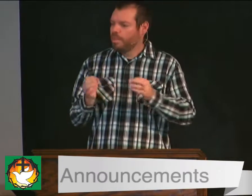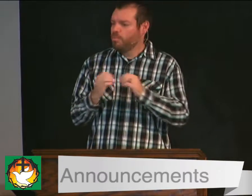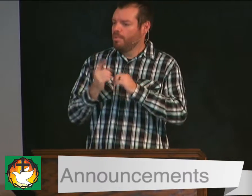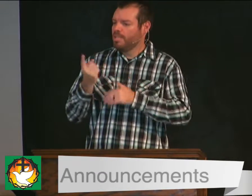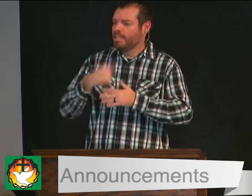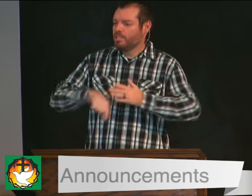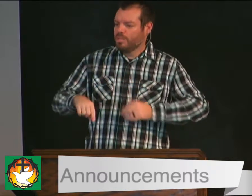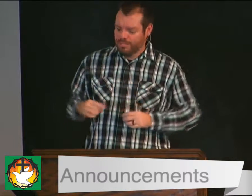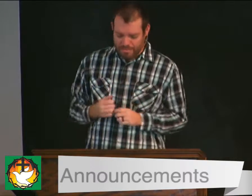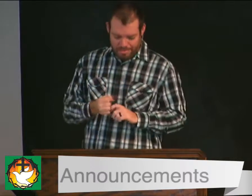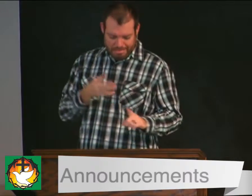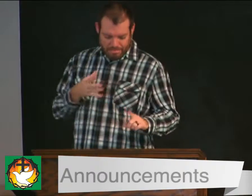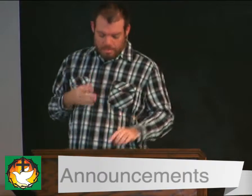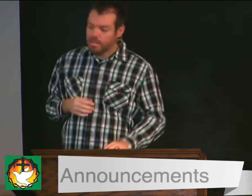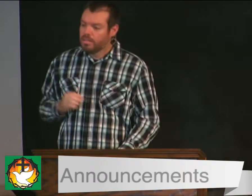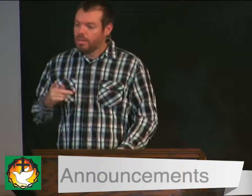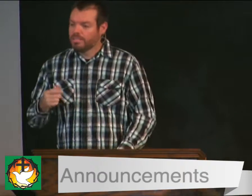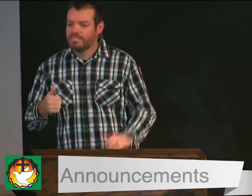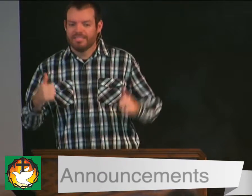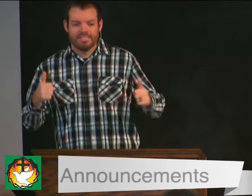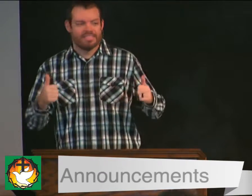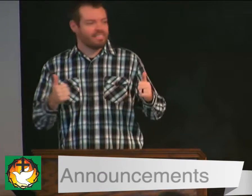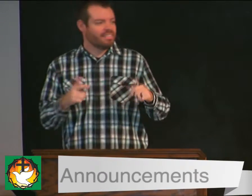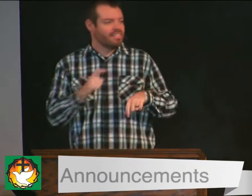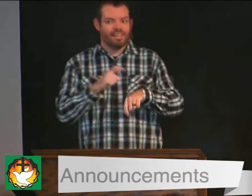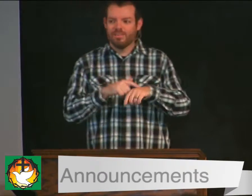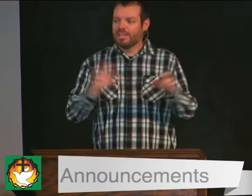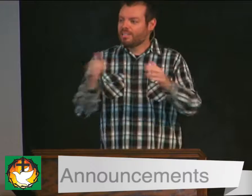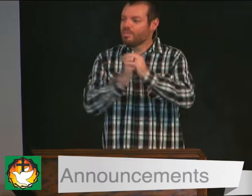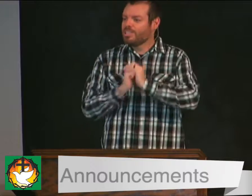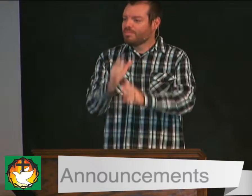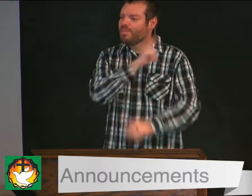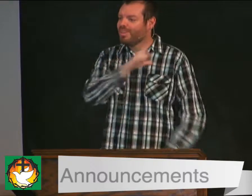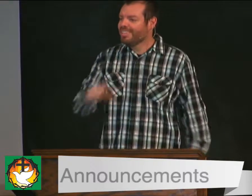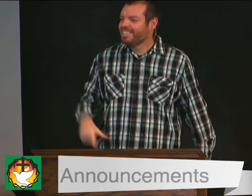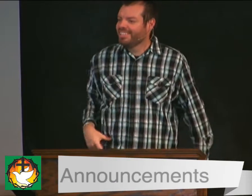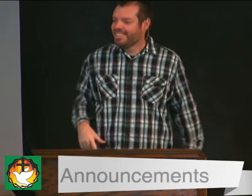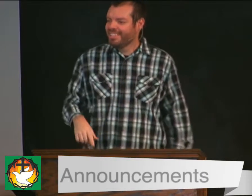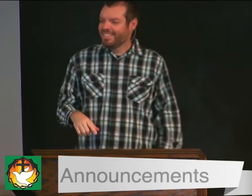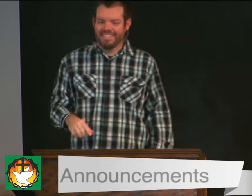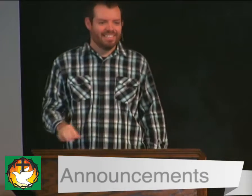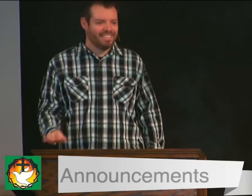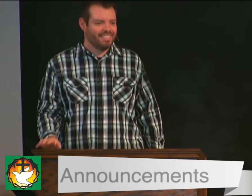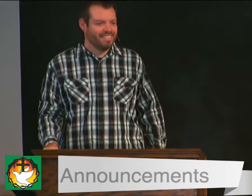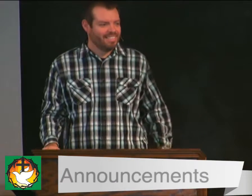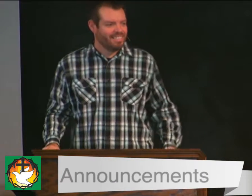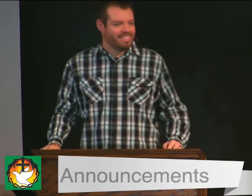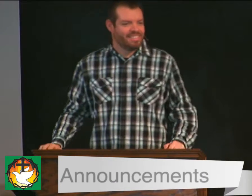I'll explain more about that next week. All right. Are you ready to worship the Lord?